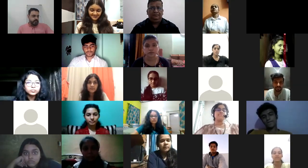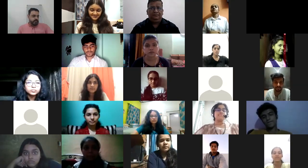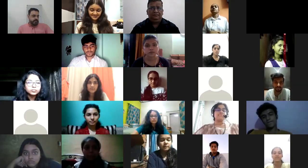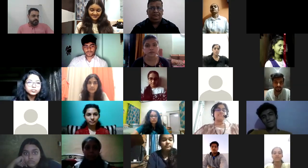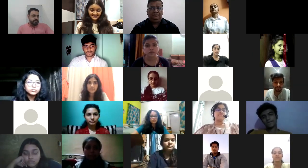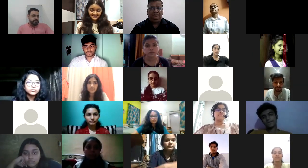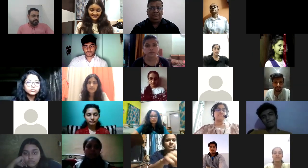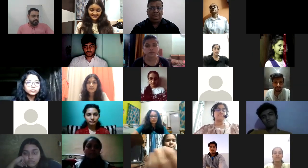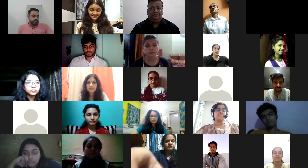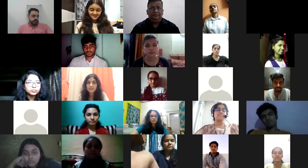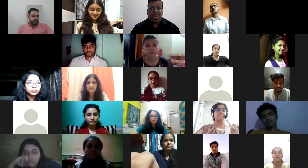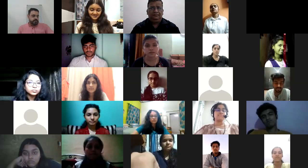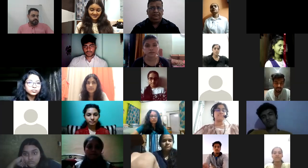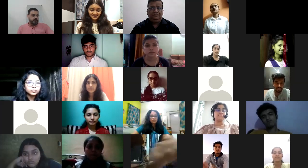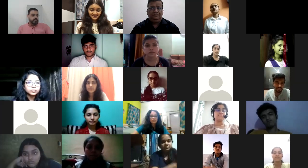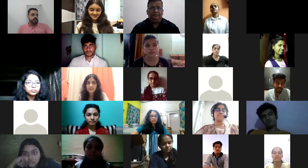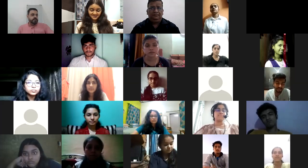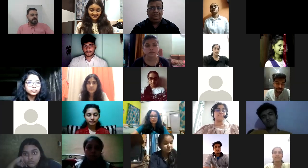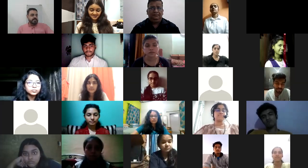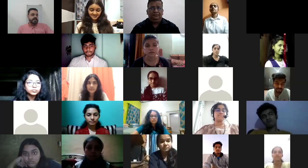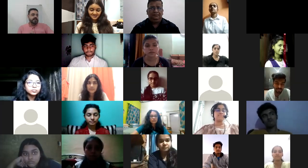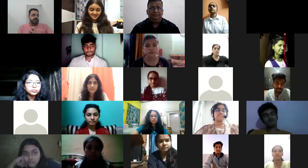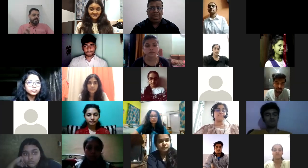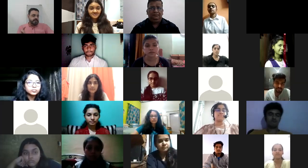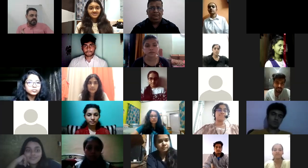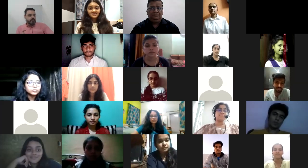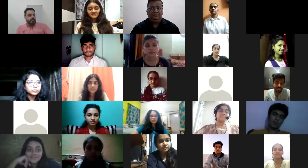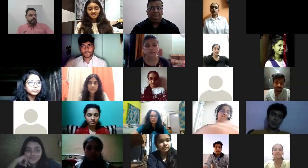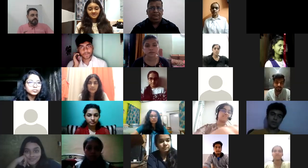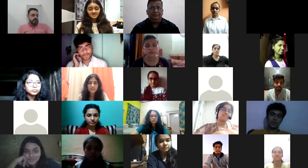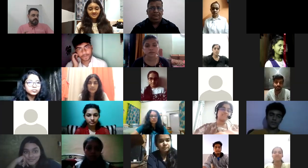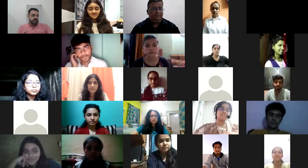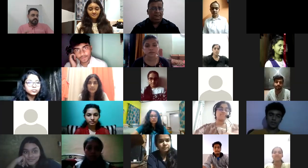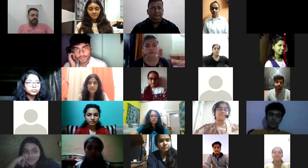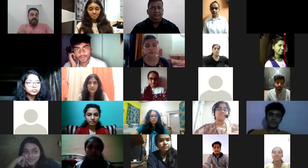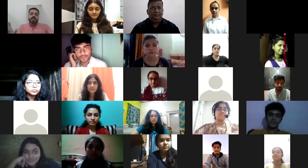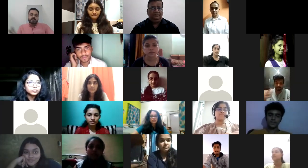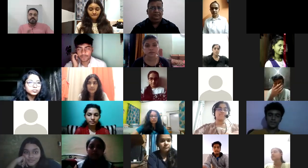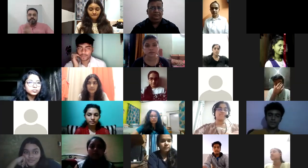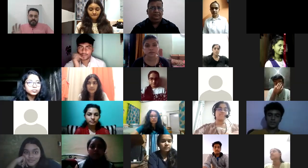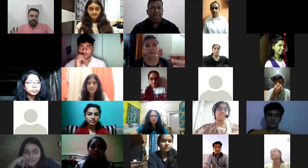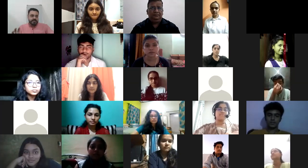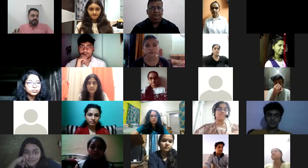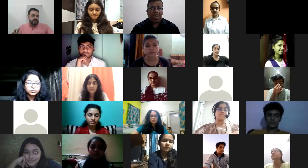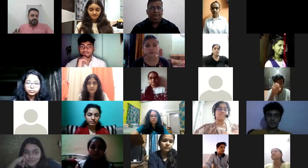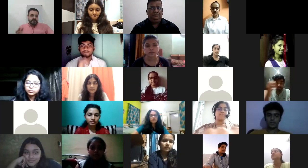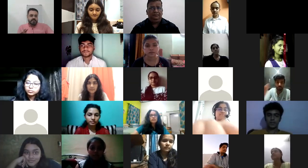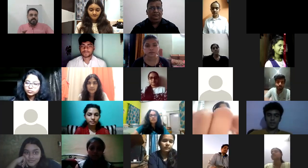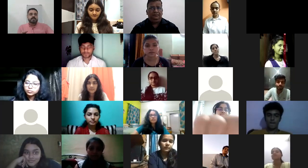Okay. Now we'll just take some very common relations in the family. Okay, the